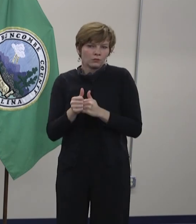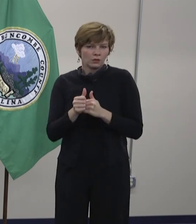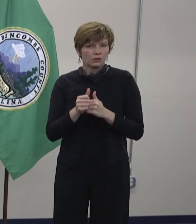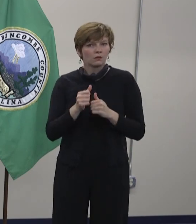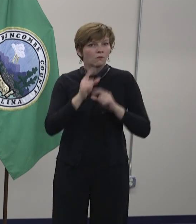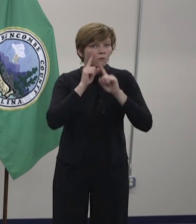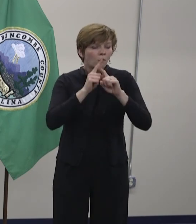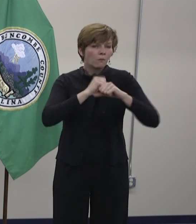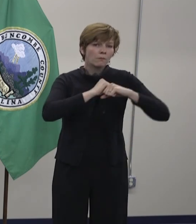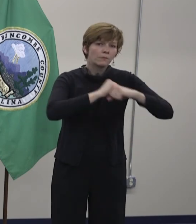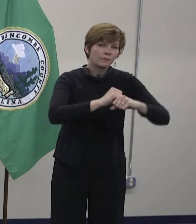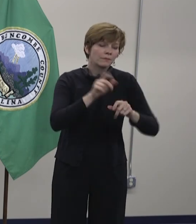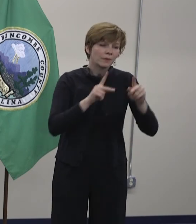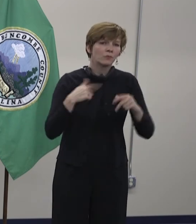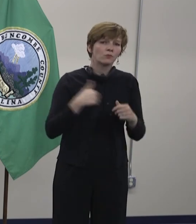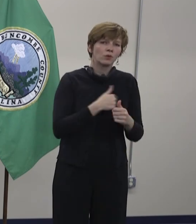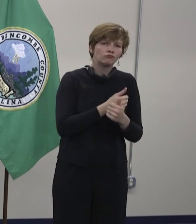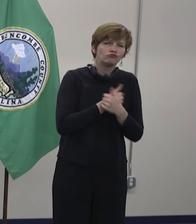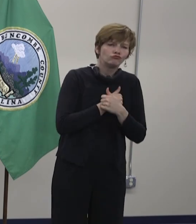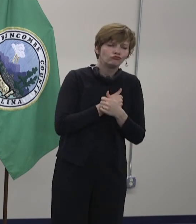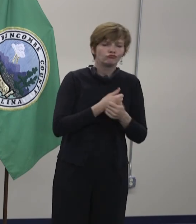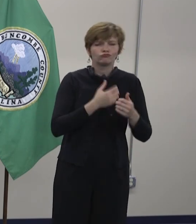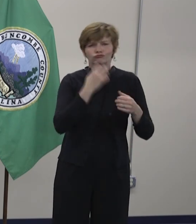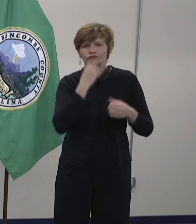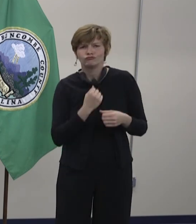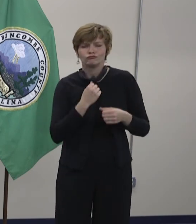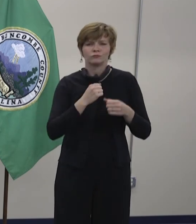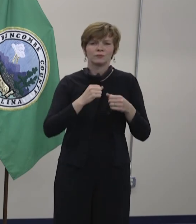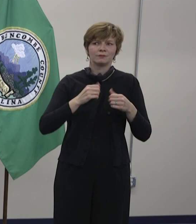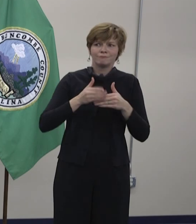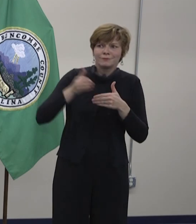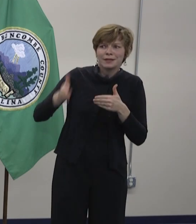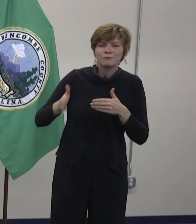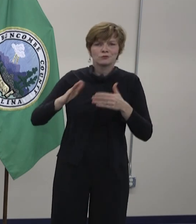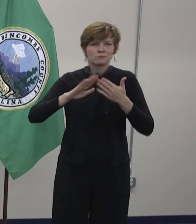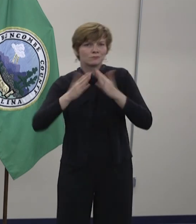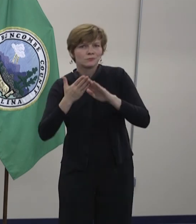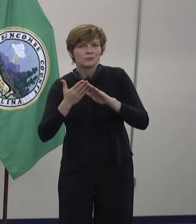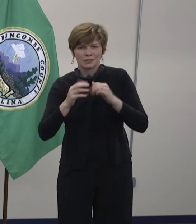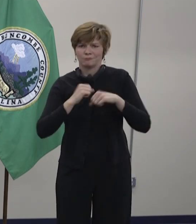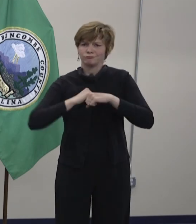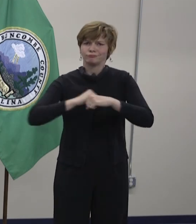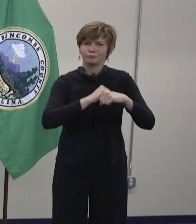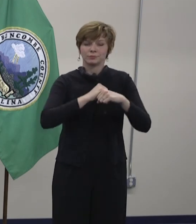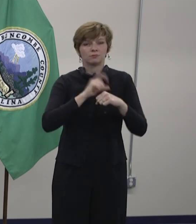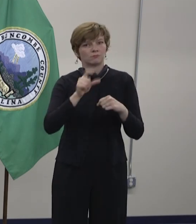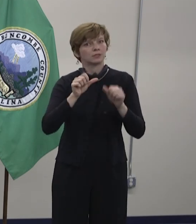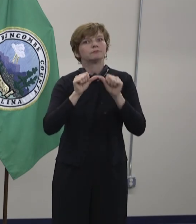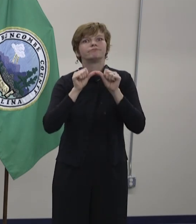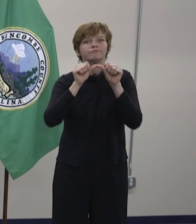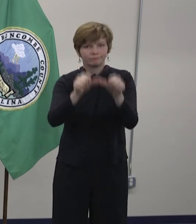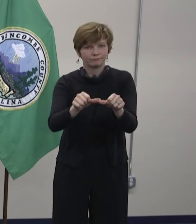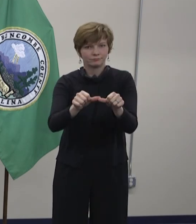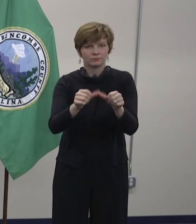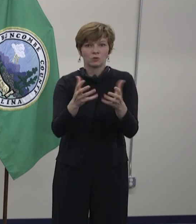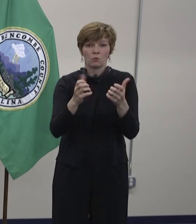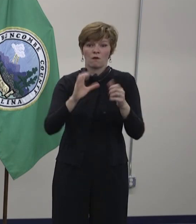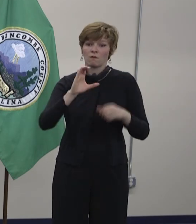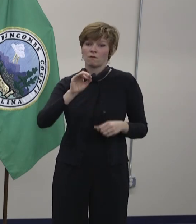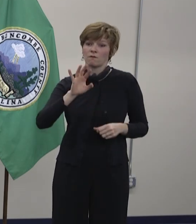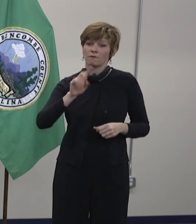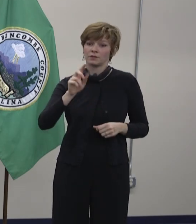our neighbors, and our communities. Let's continue to put forth our best efforts to stop the spread